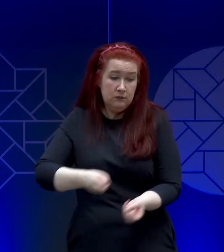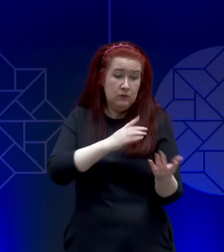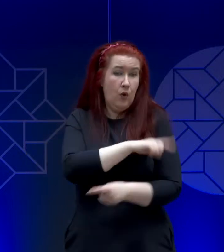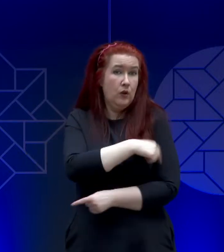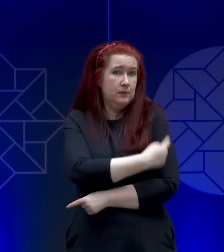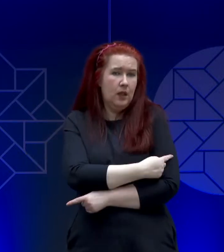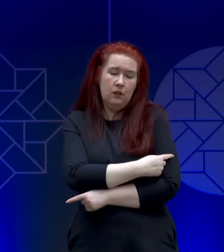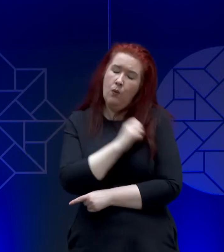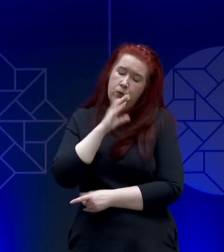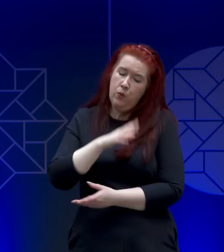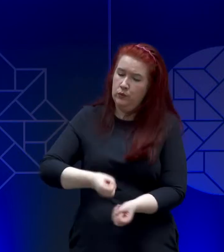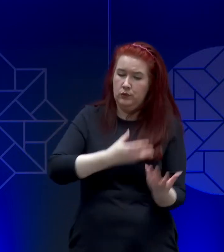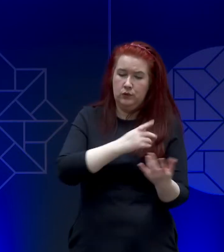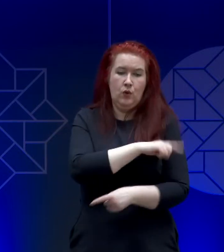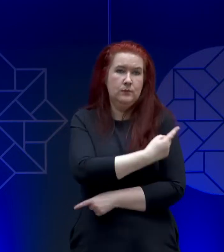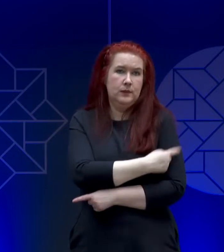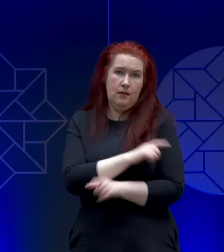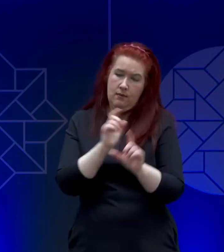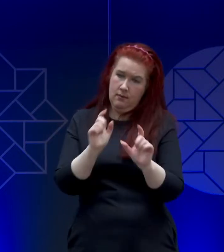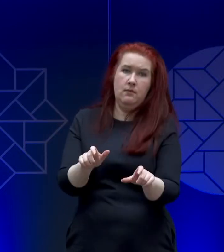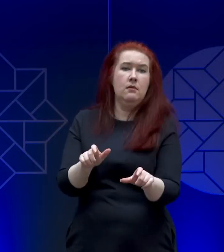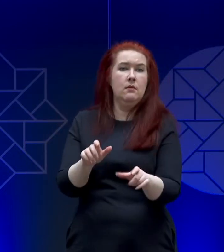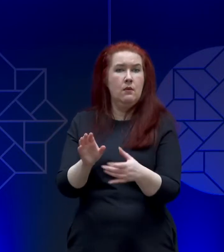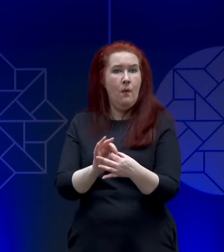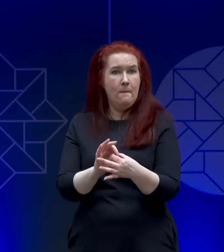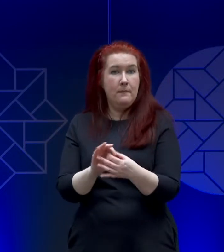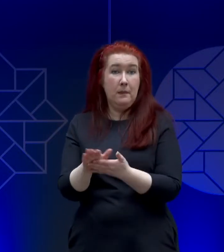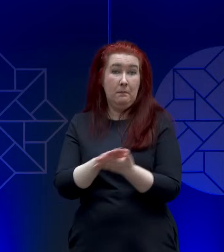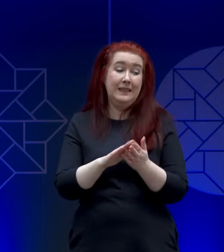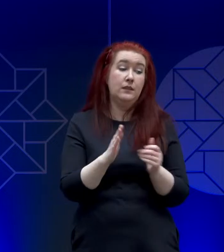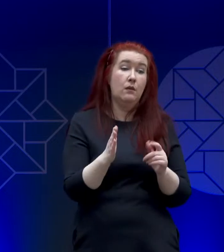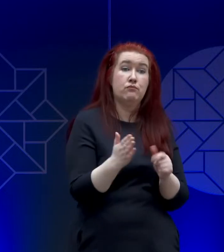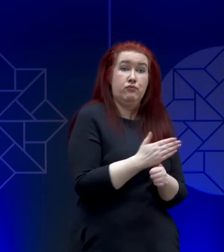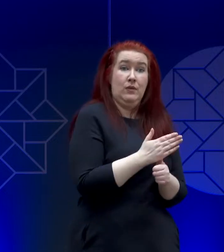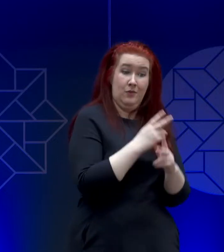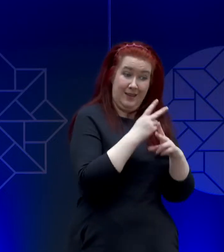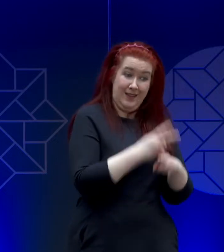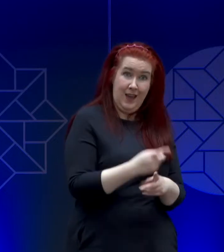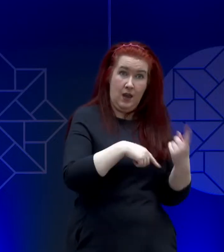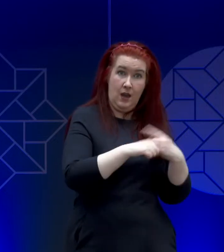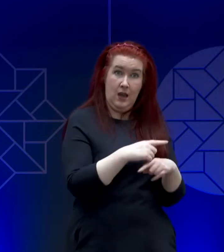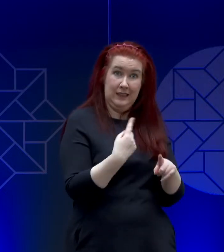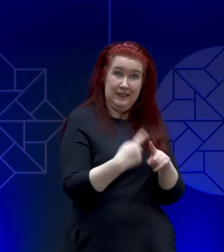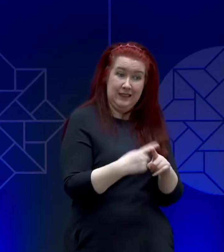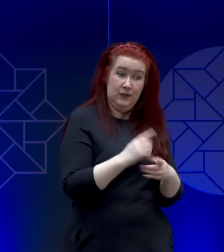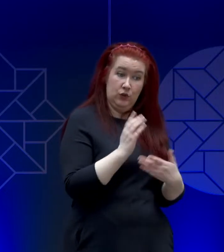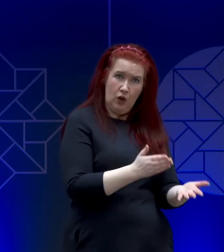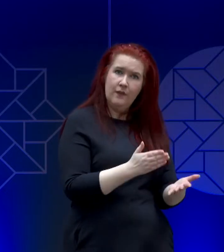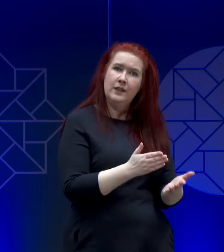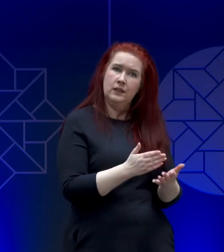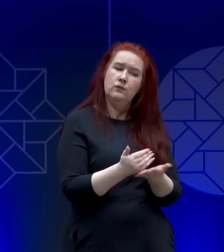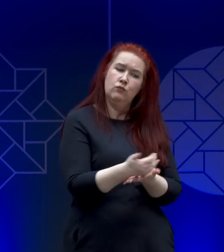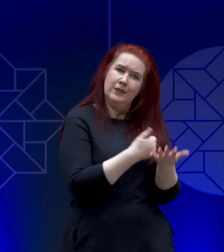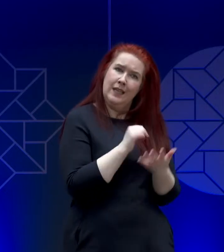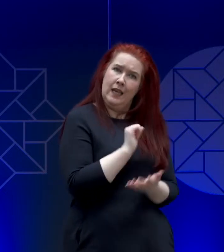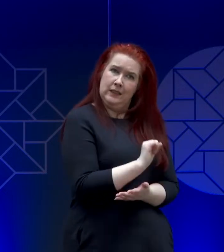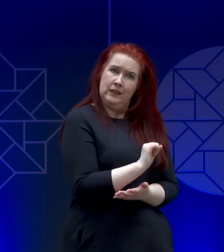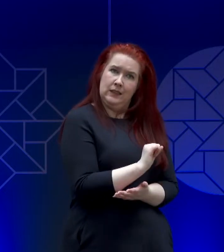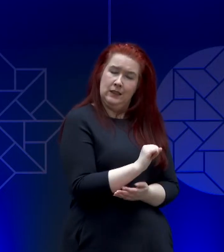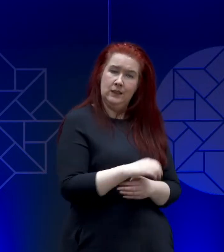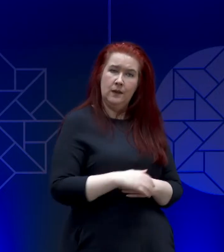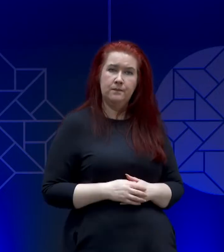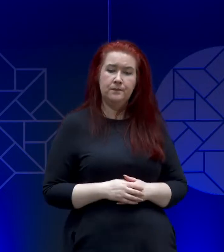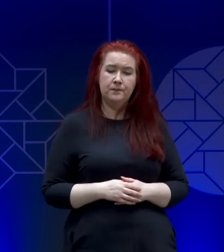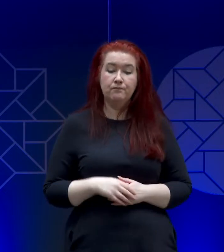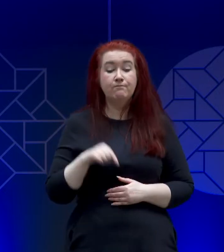not go to hospital, protecting those acute services for those who absolutely need them.